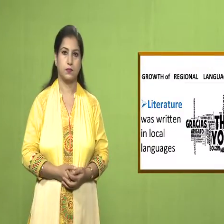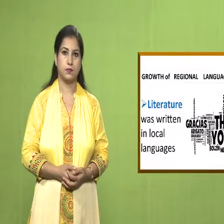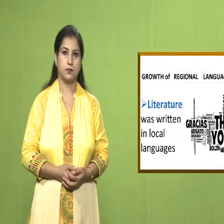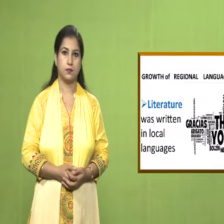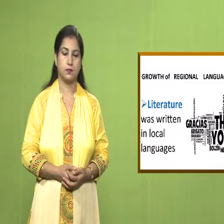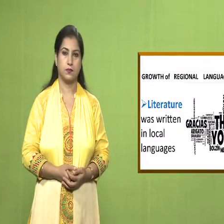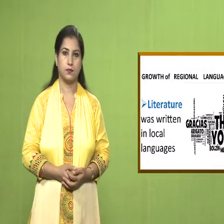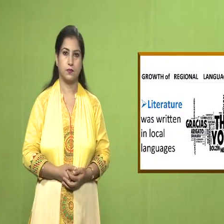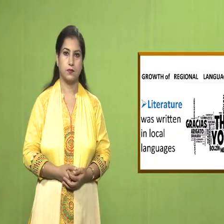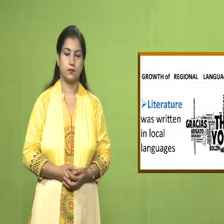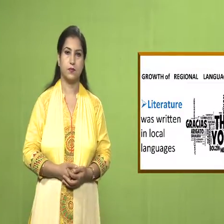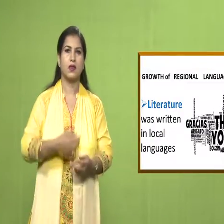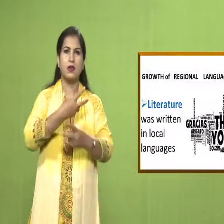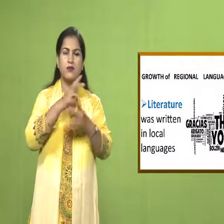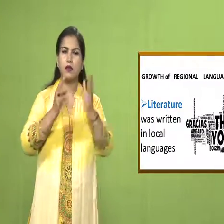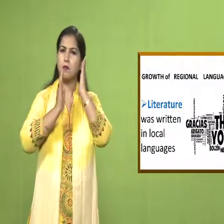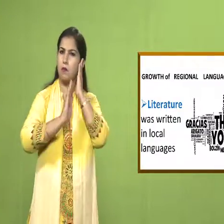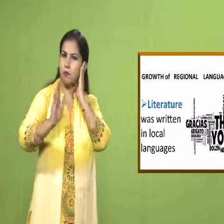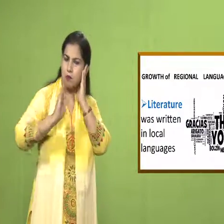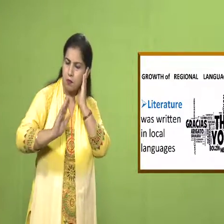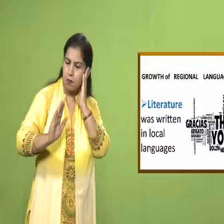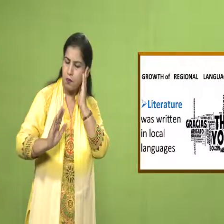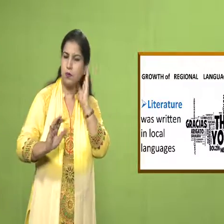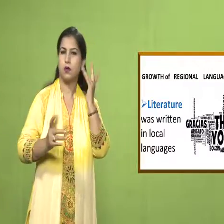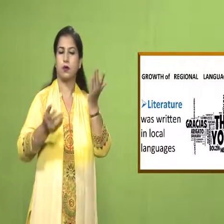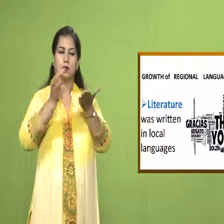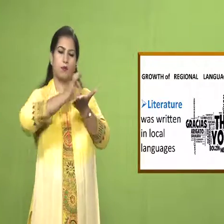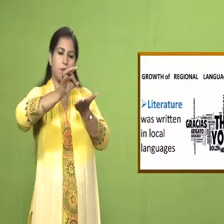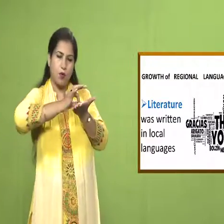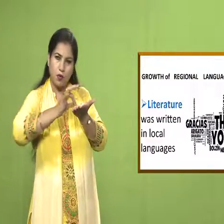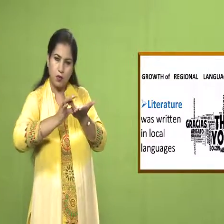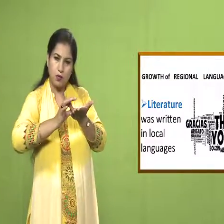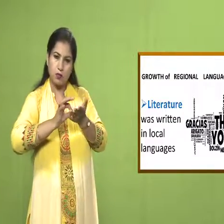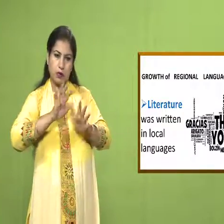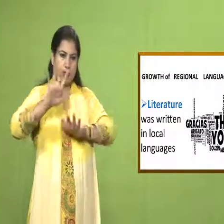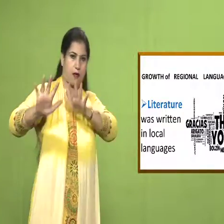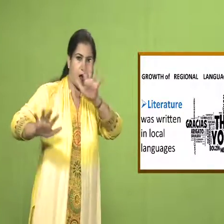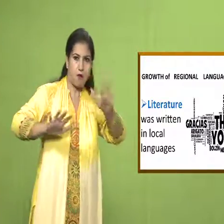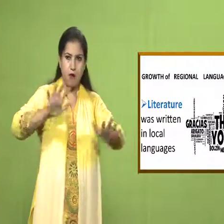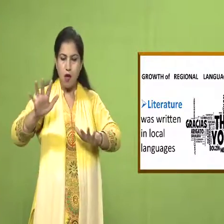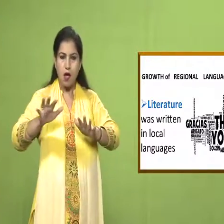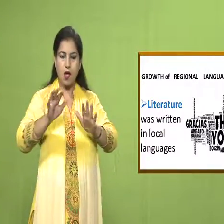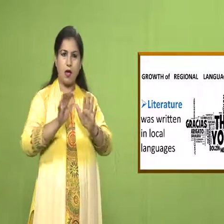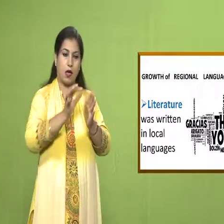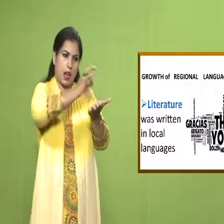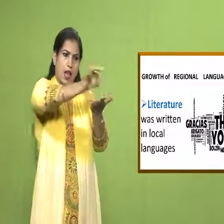Prose, poetry, and drama were written in local languages instead of Latin